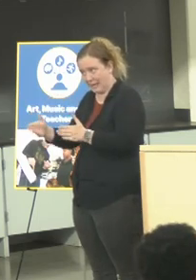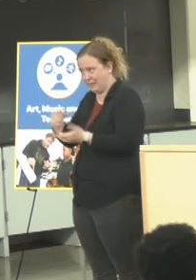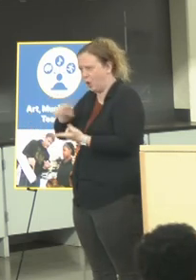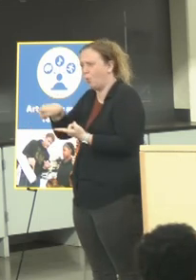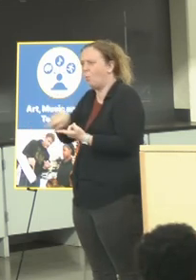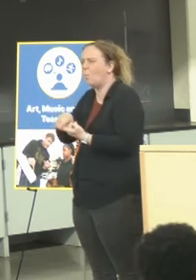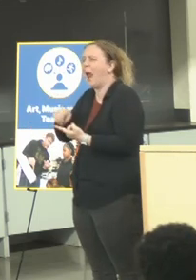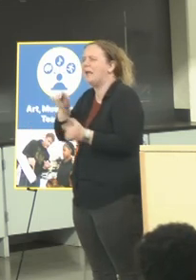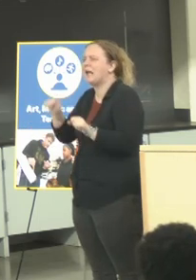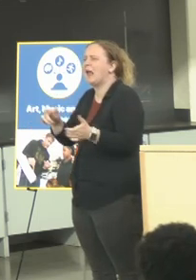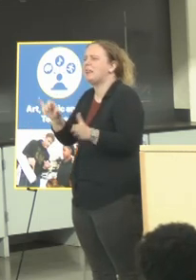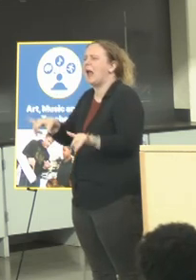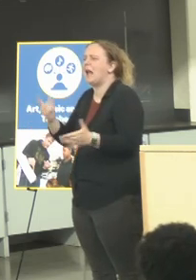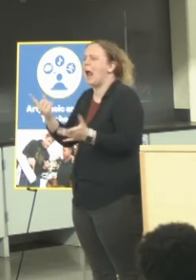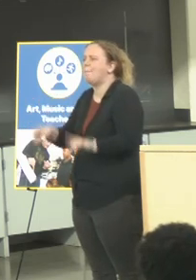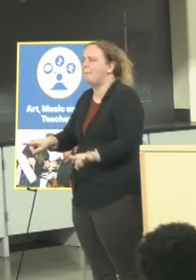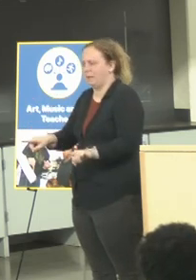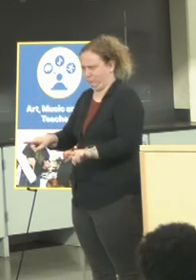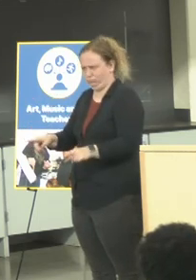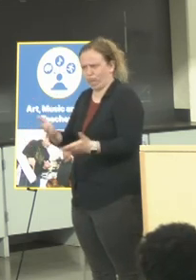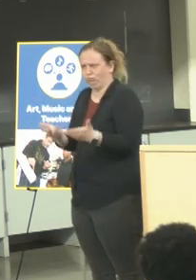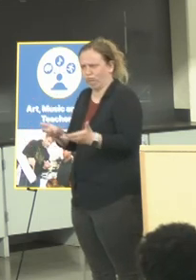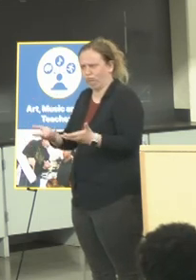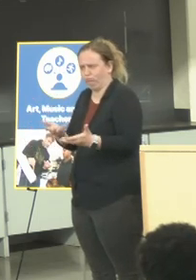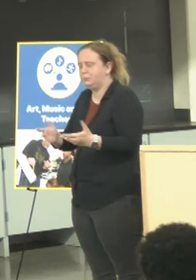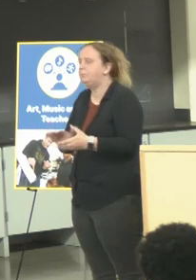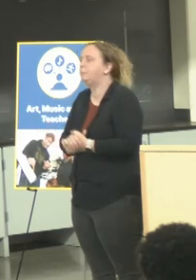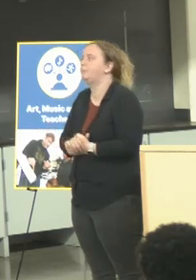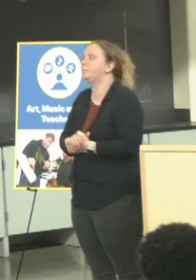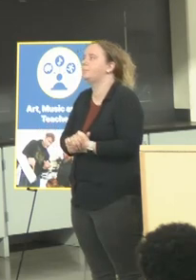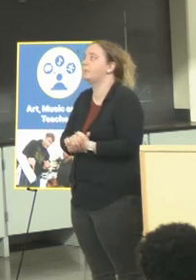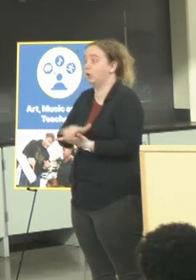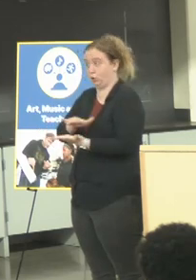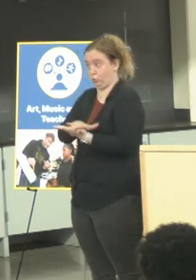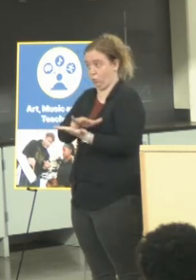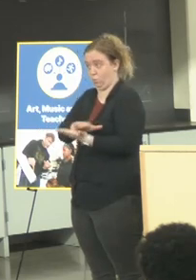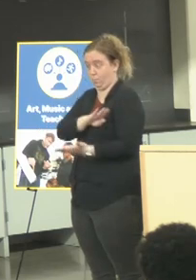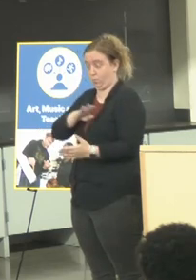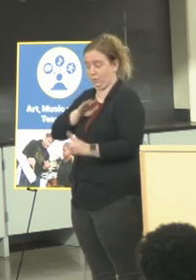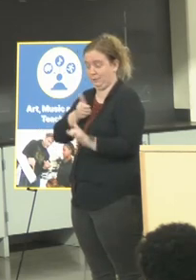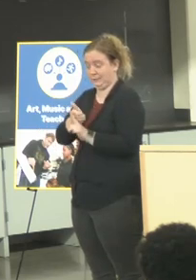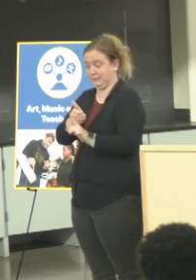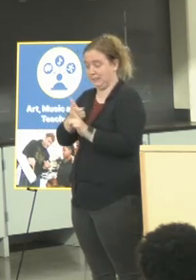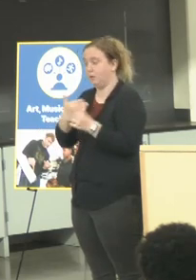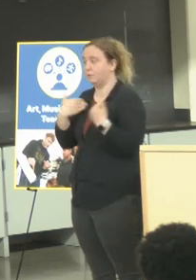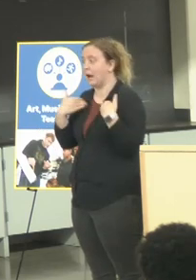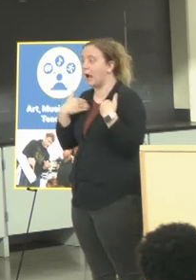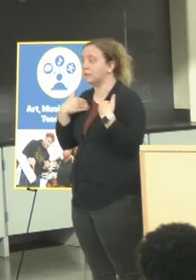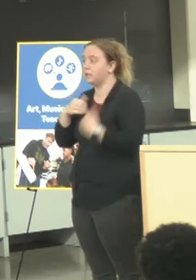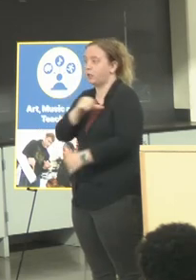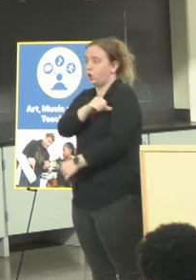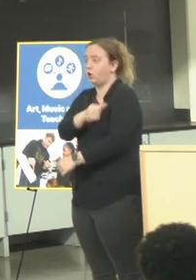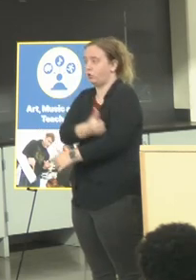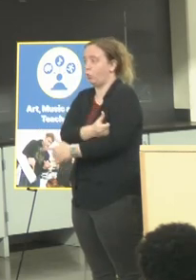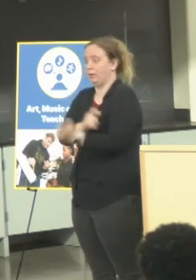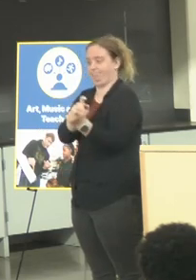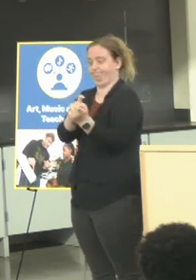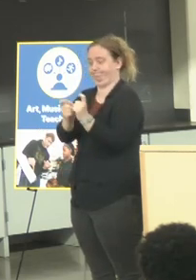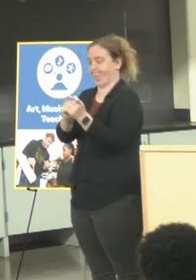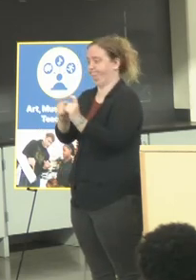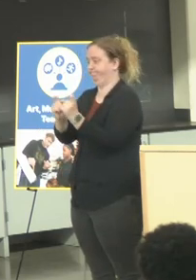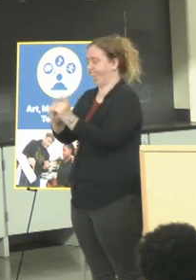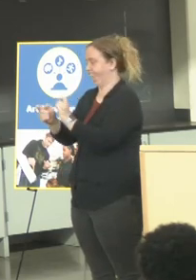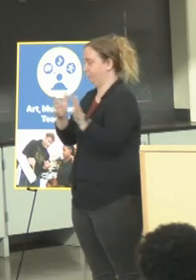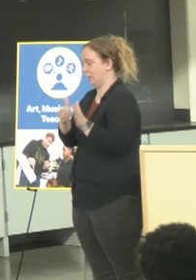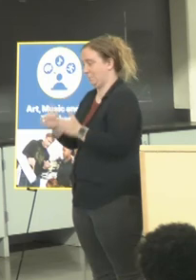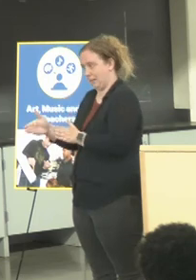I'll take that on. So the school board absolutely has the authority to amend the plan.